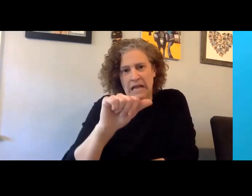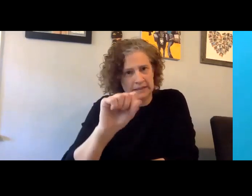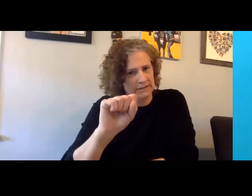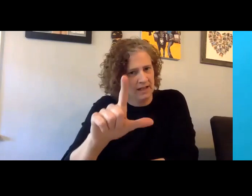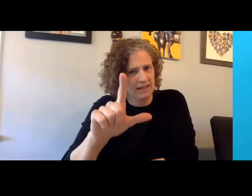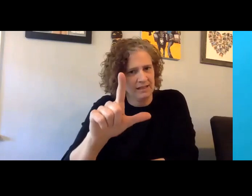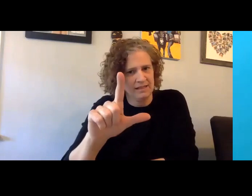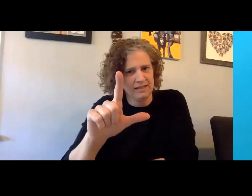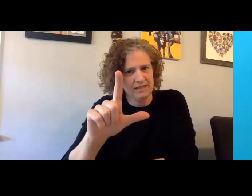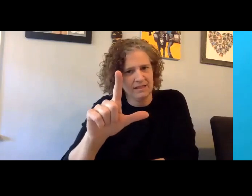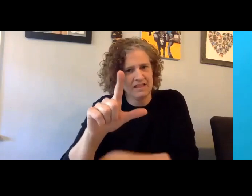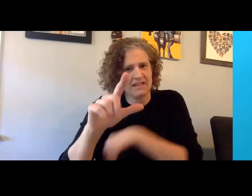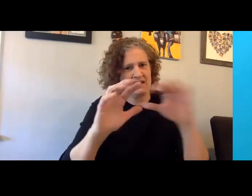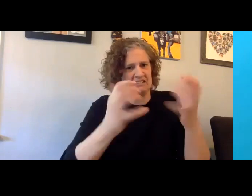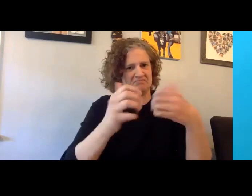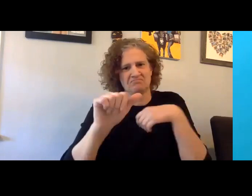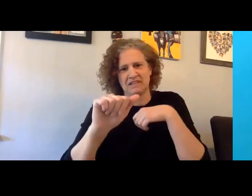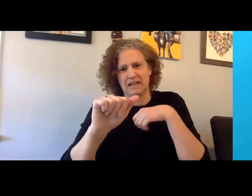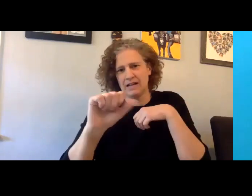ASL,